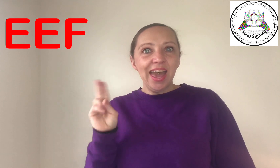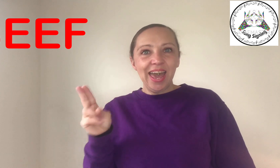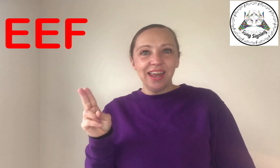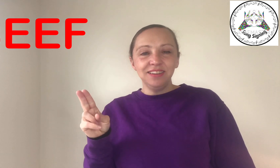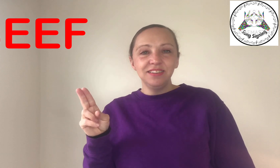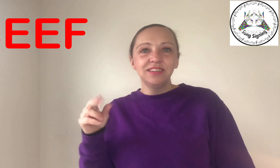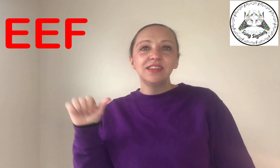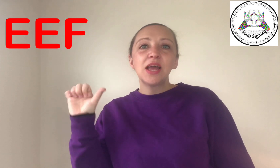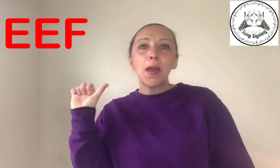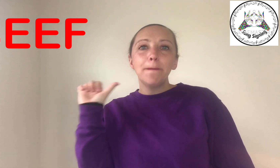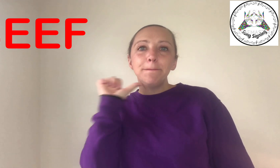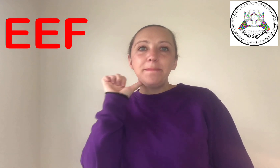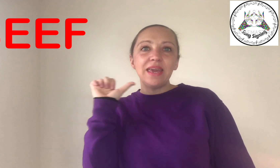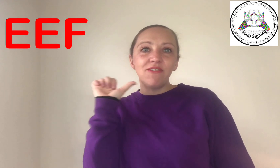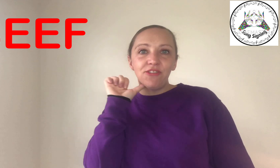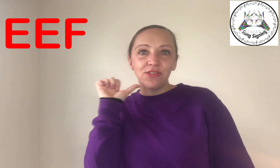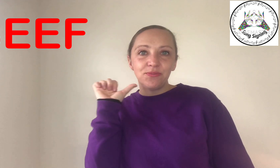Again, beef.